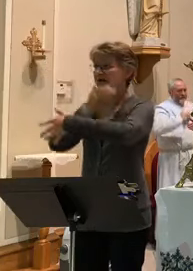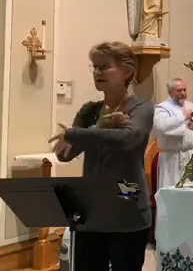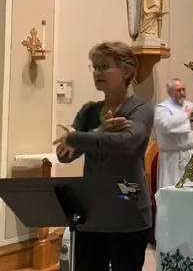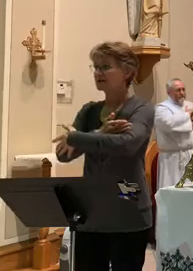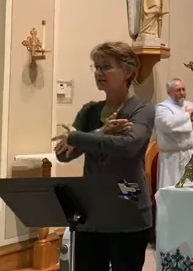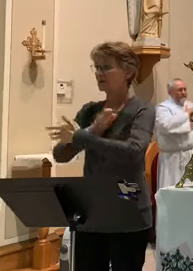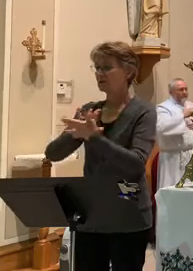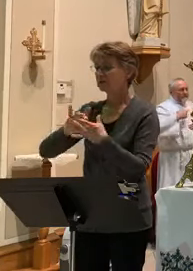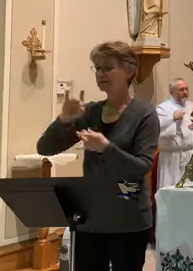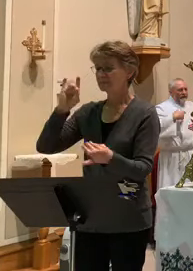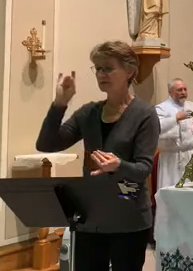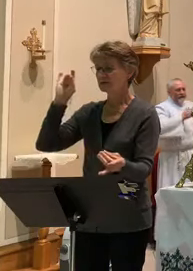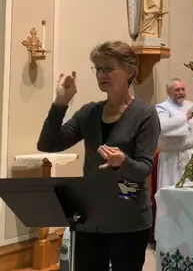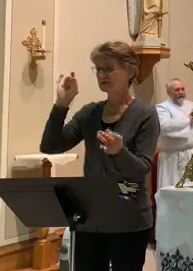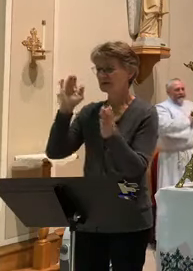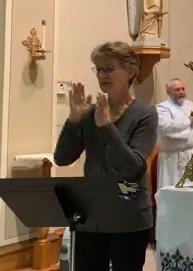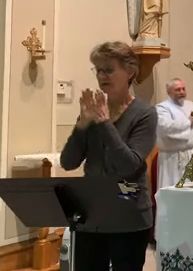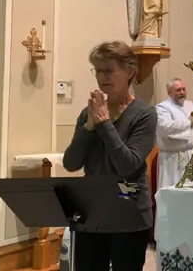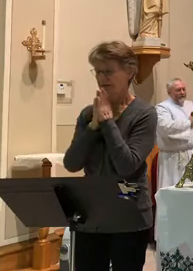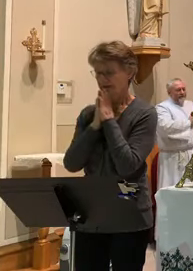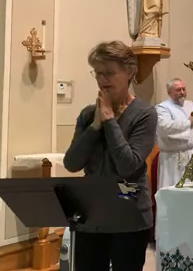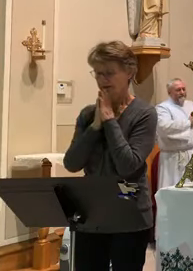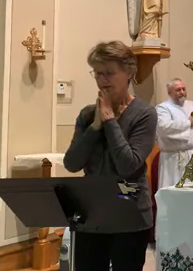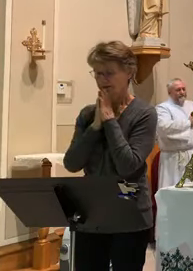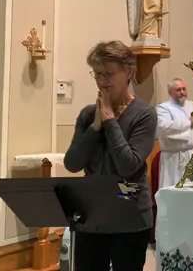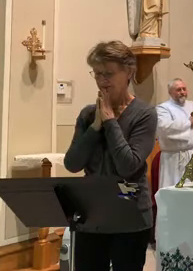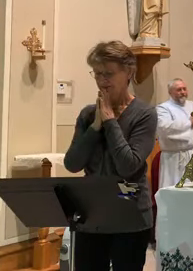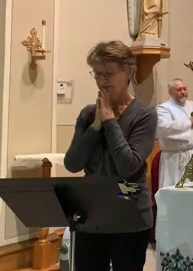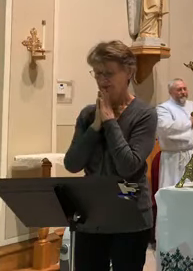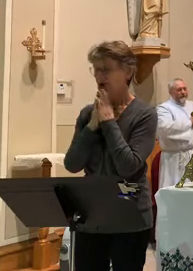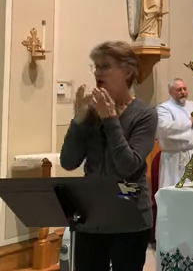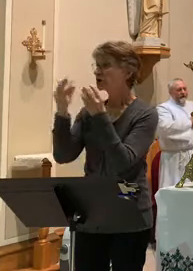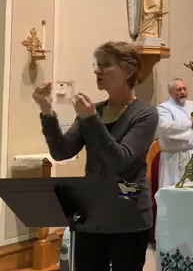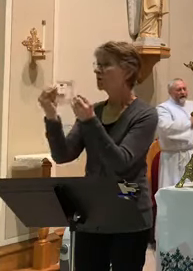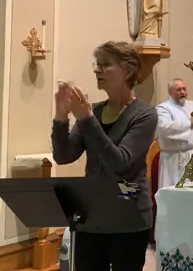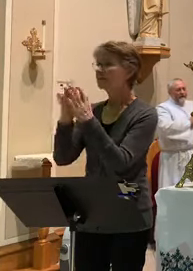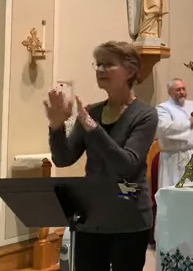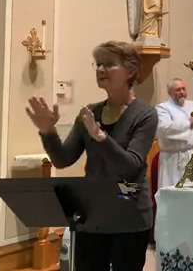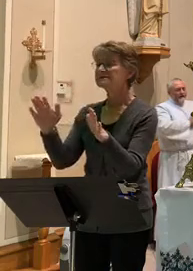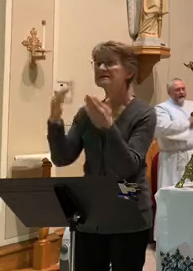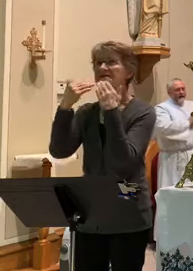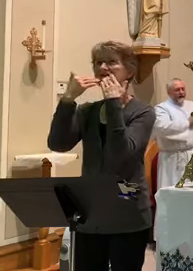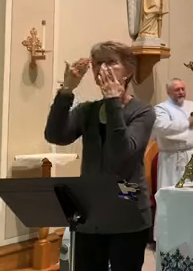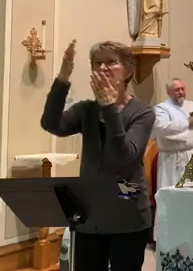Father, and of the Son, and of the Holy Spirit. Go in peace.